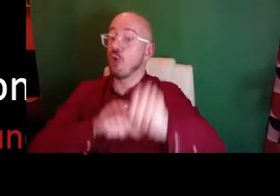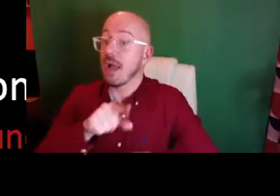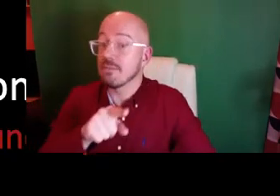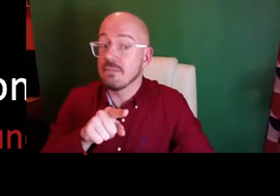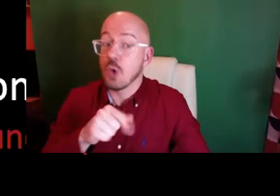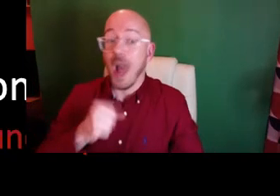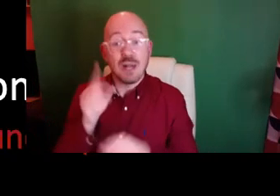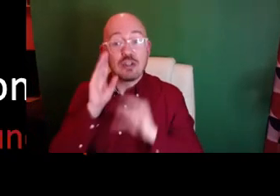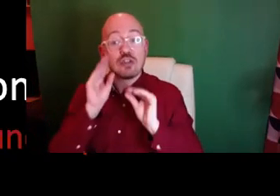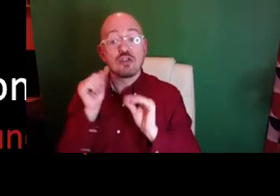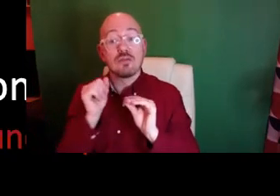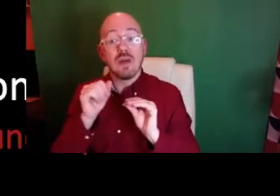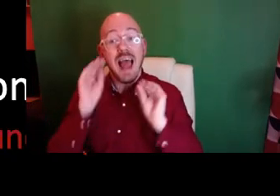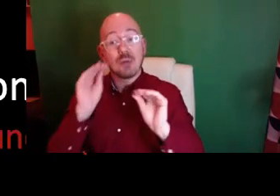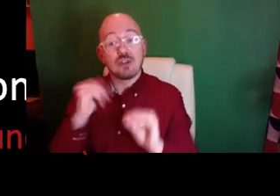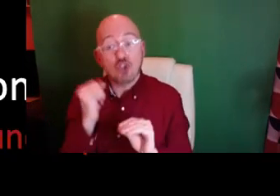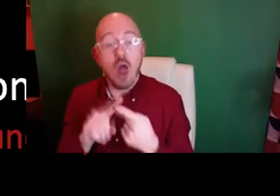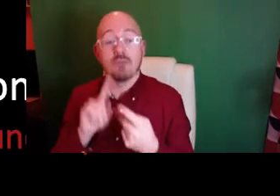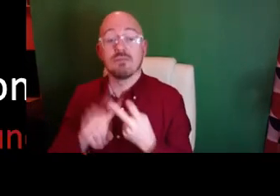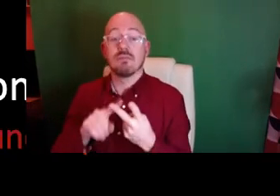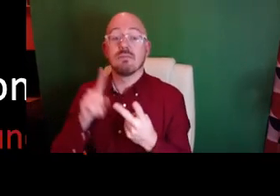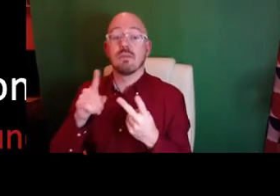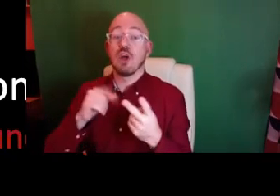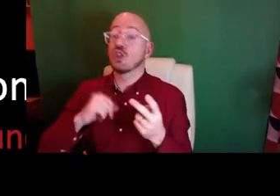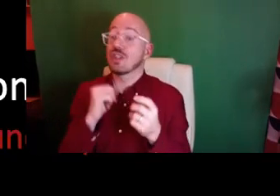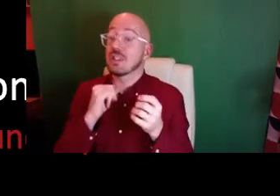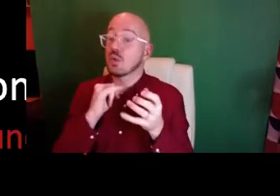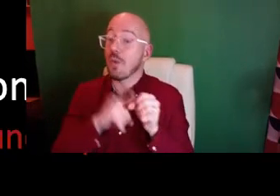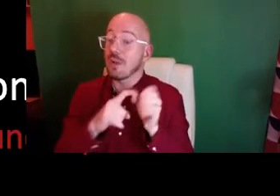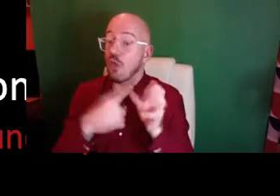SAS for potential students in BSL.